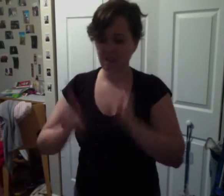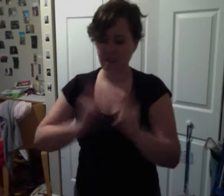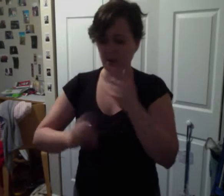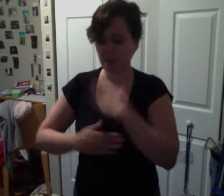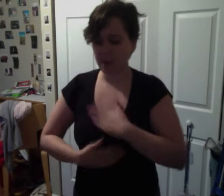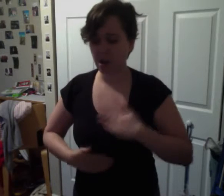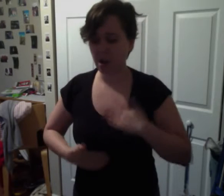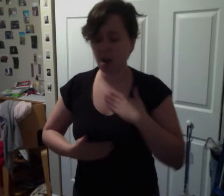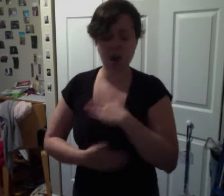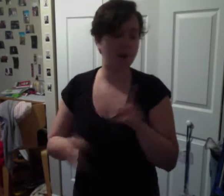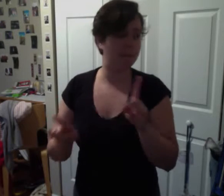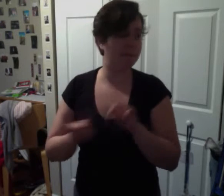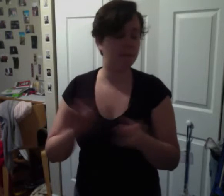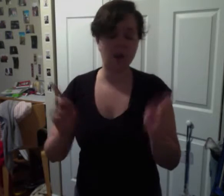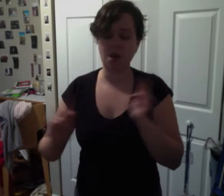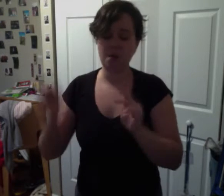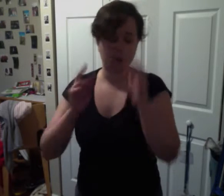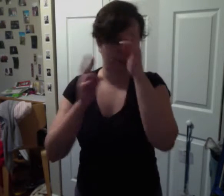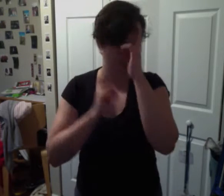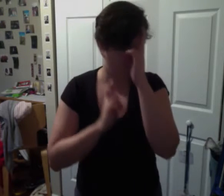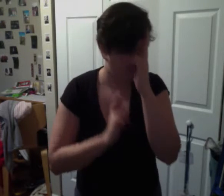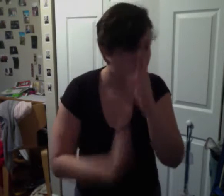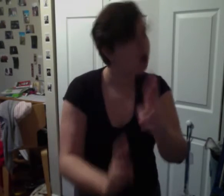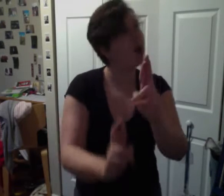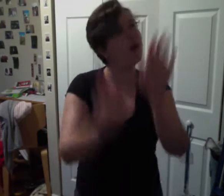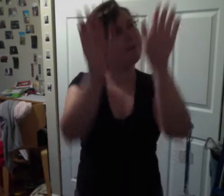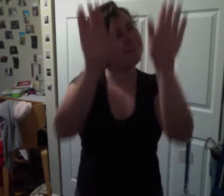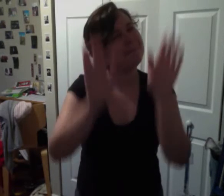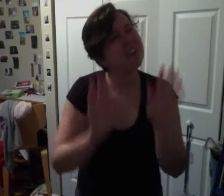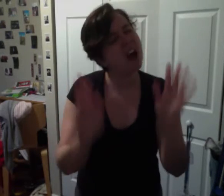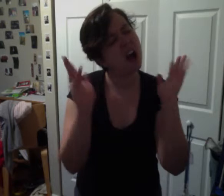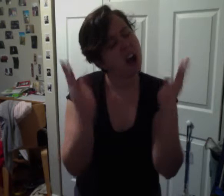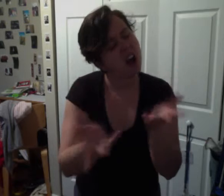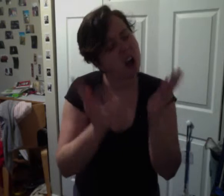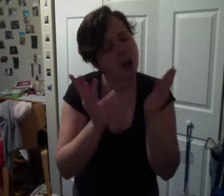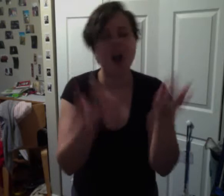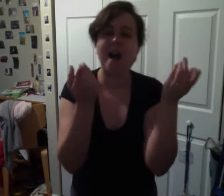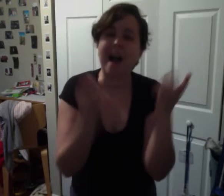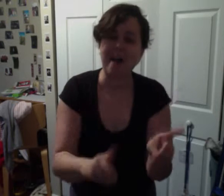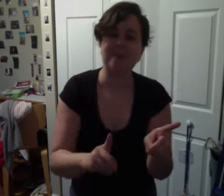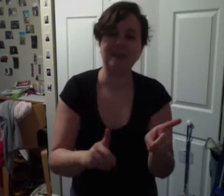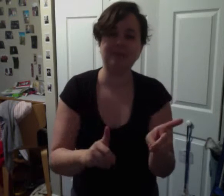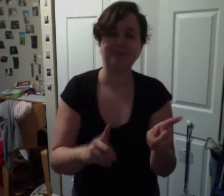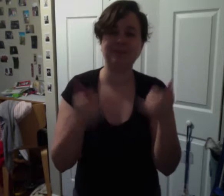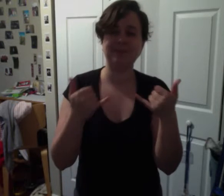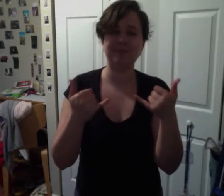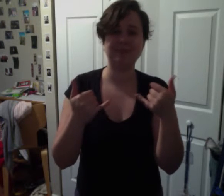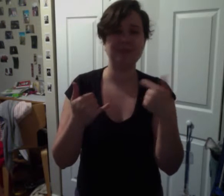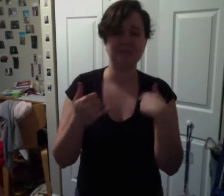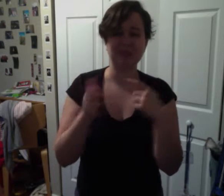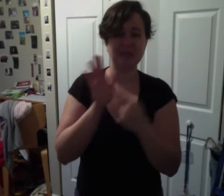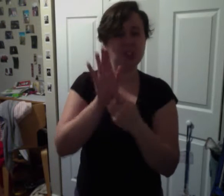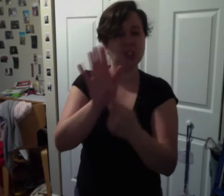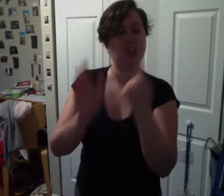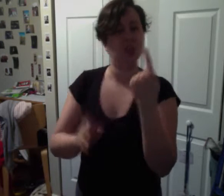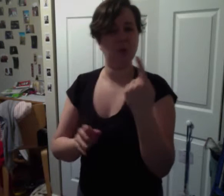and amazing conversations happened inside. I want to play just one animated excerpt from an interview recorded at that